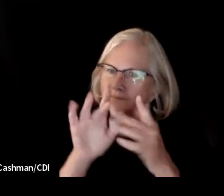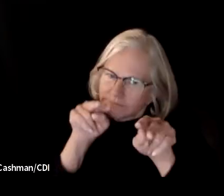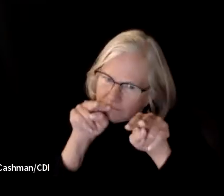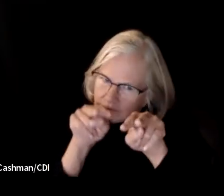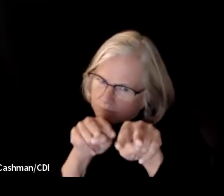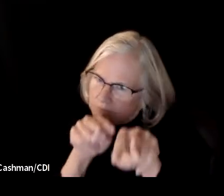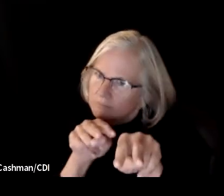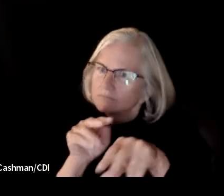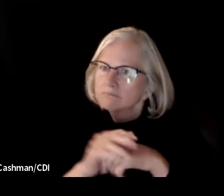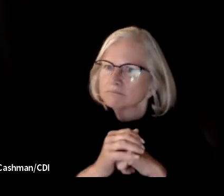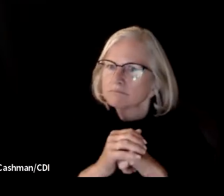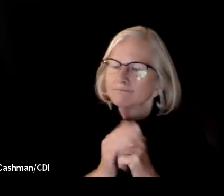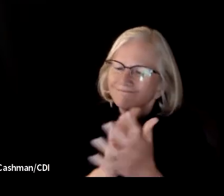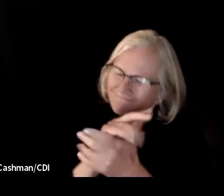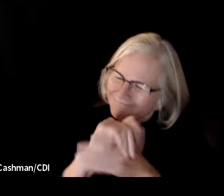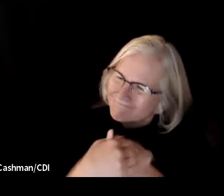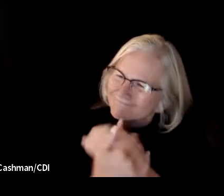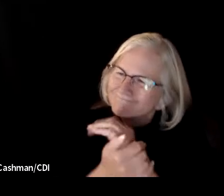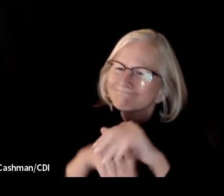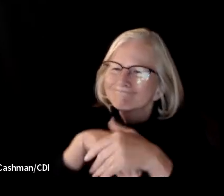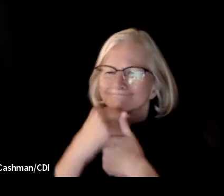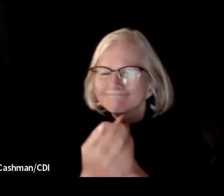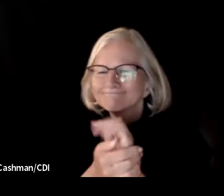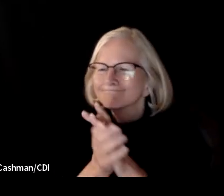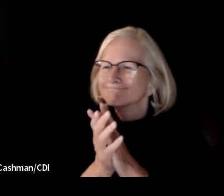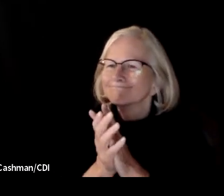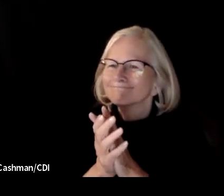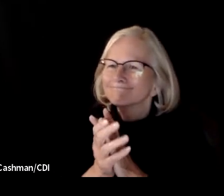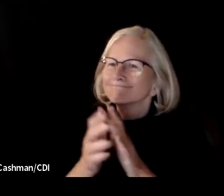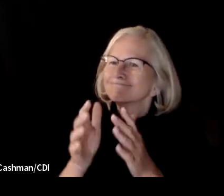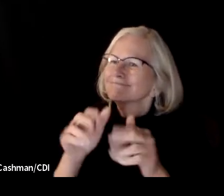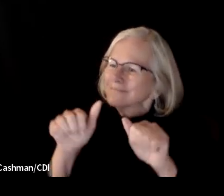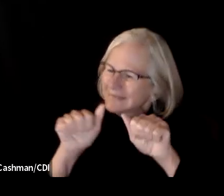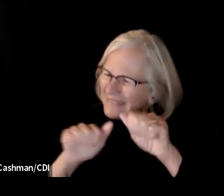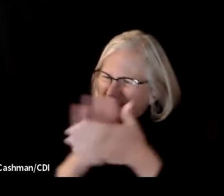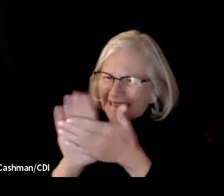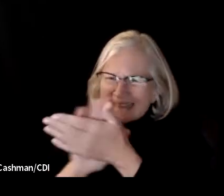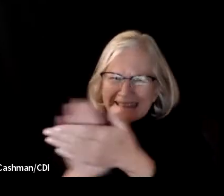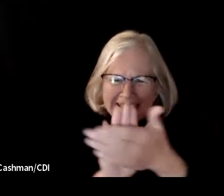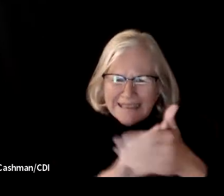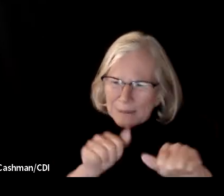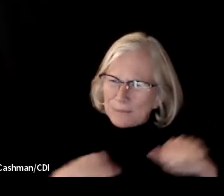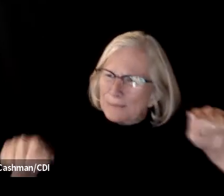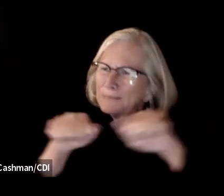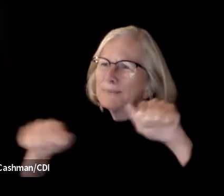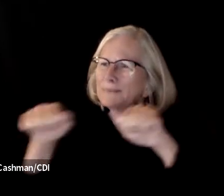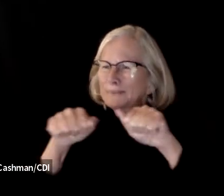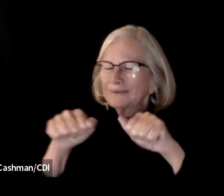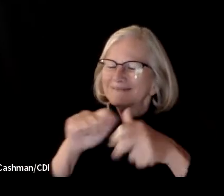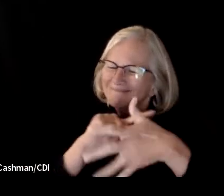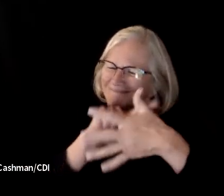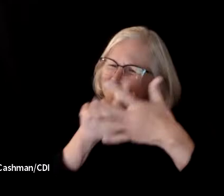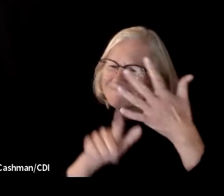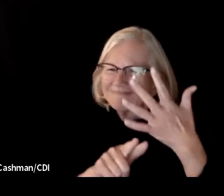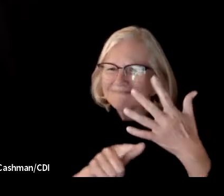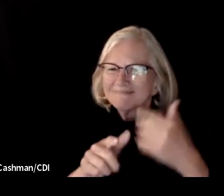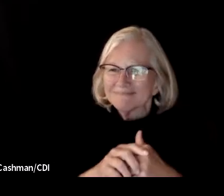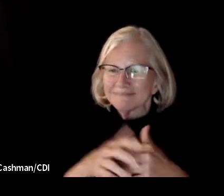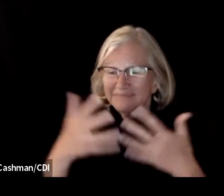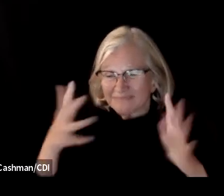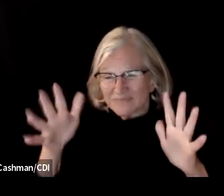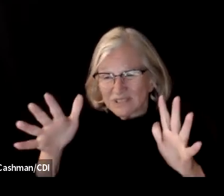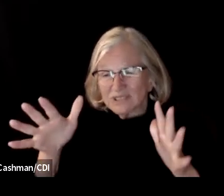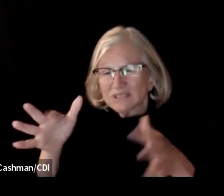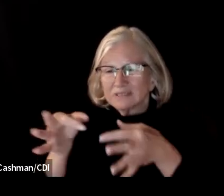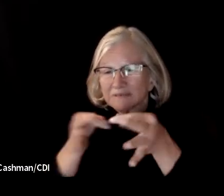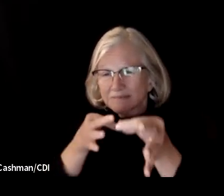and disinfection practices as important added layers of prevention. As we've said many times now, the Delta variant is proving to have